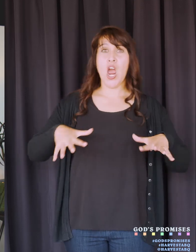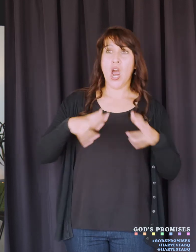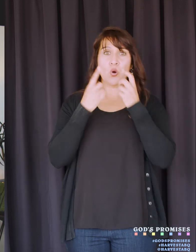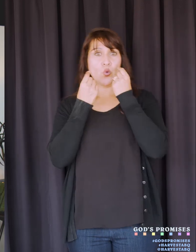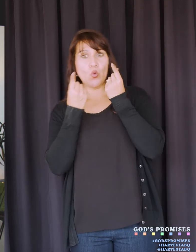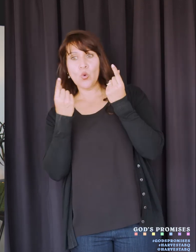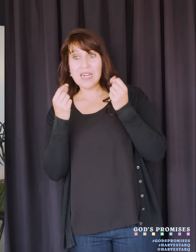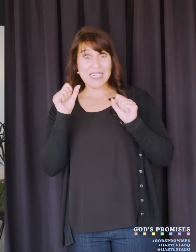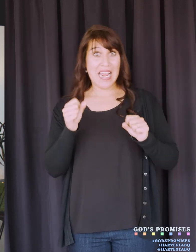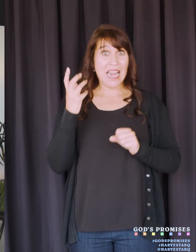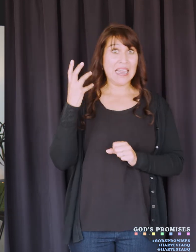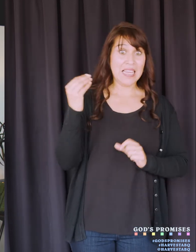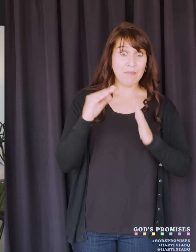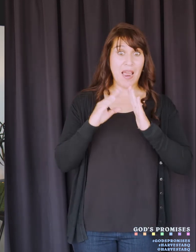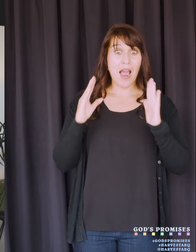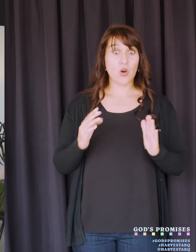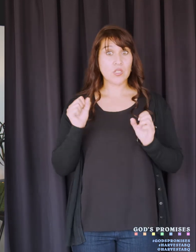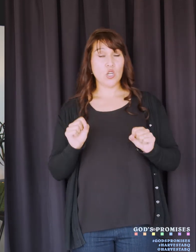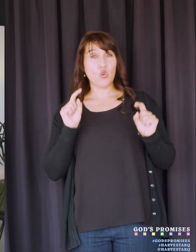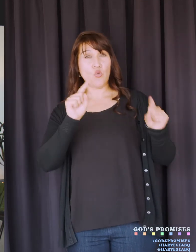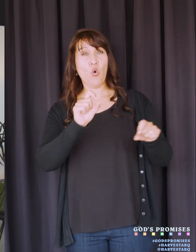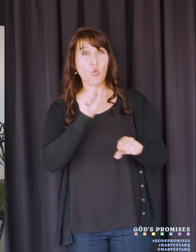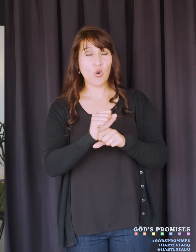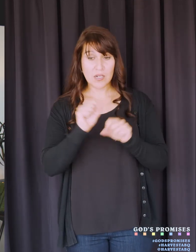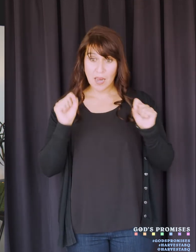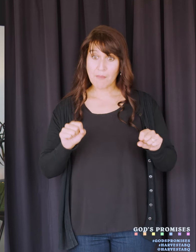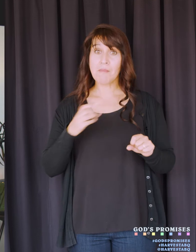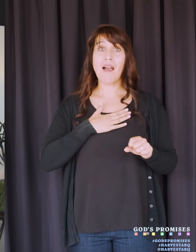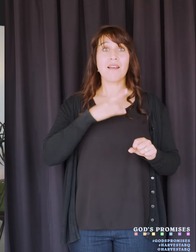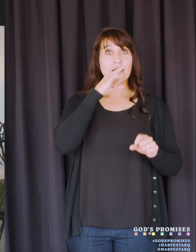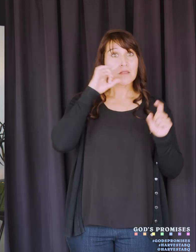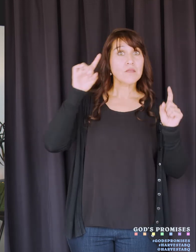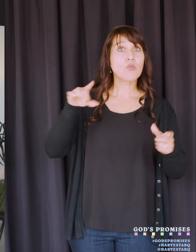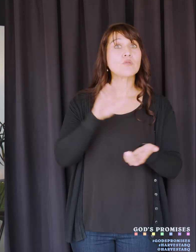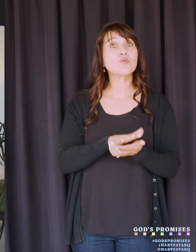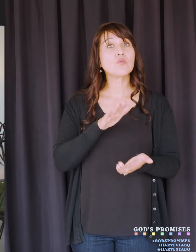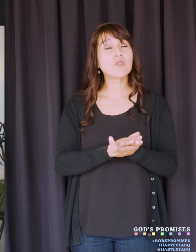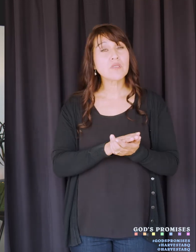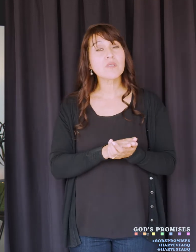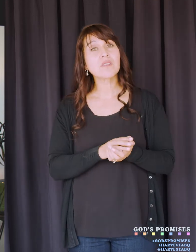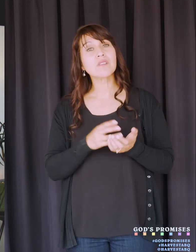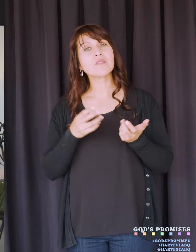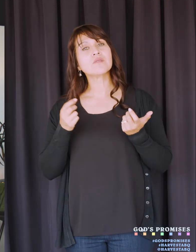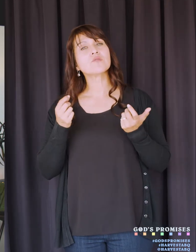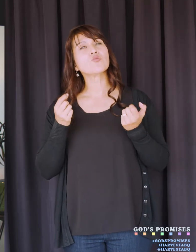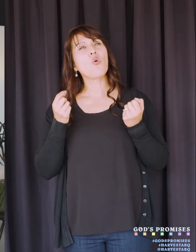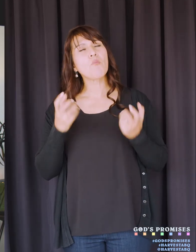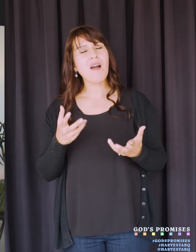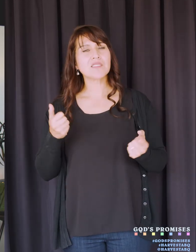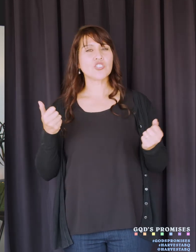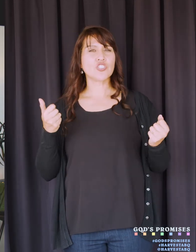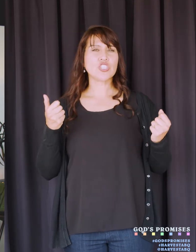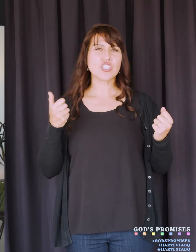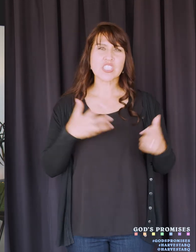I leave my house? Can I go to work? Can my kids go to school? Can we do this? There's so much terror